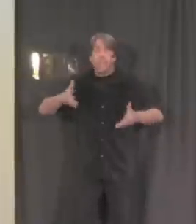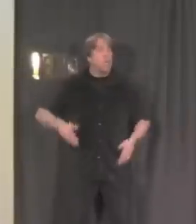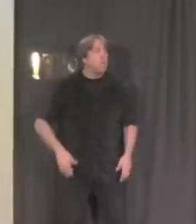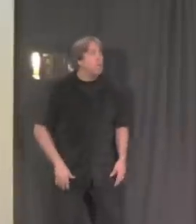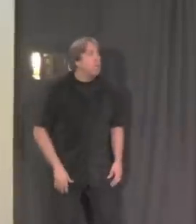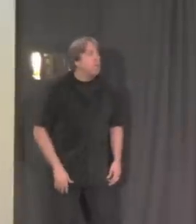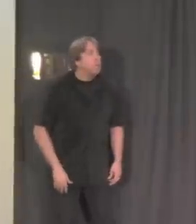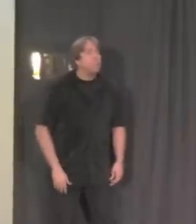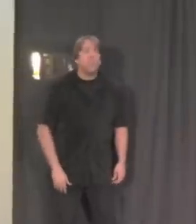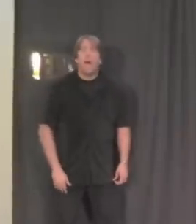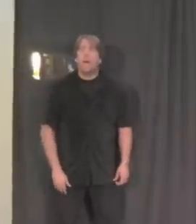The hearing man gestured.